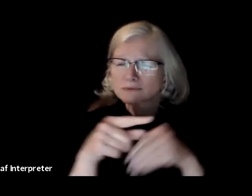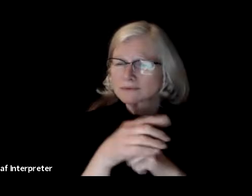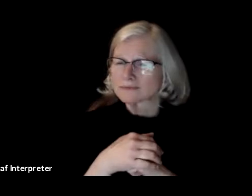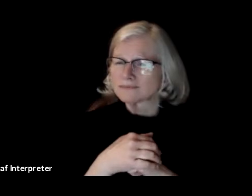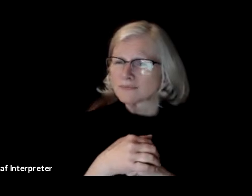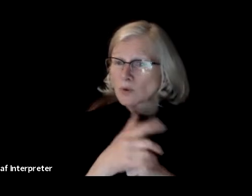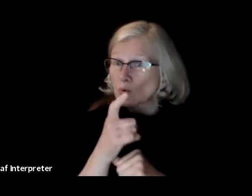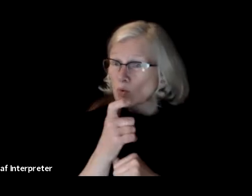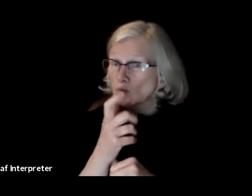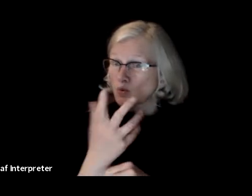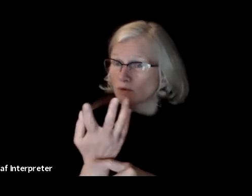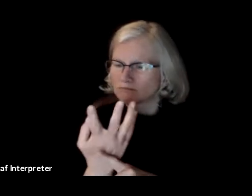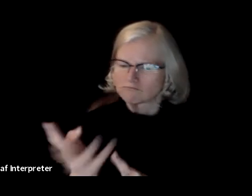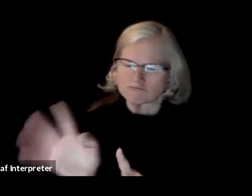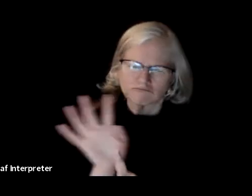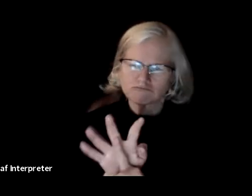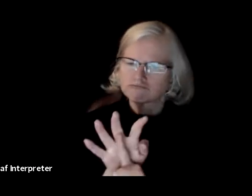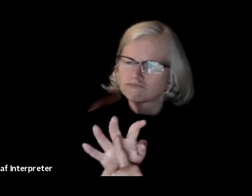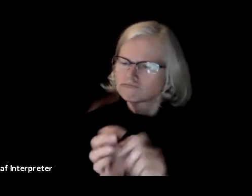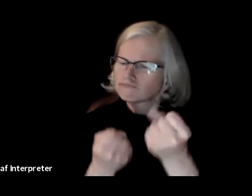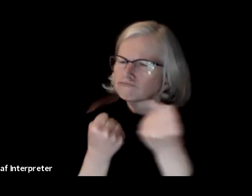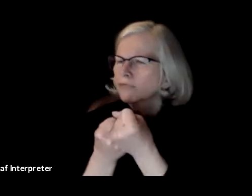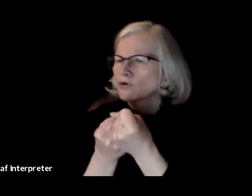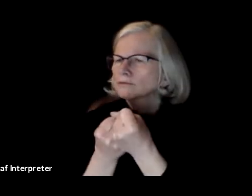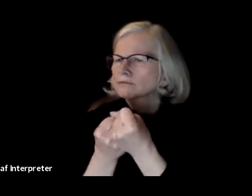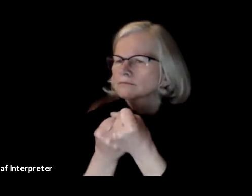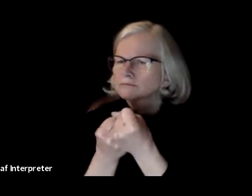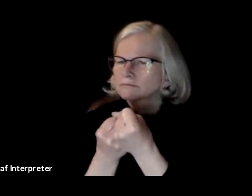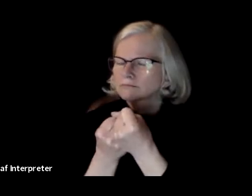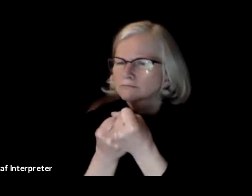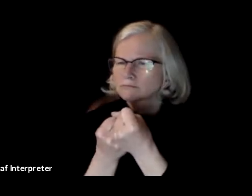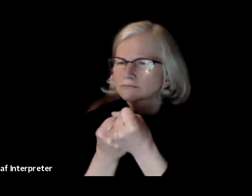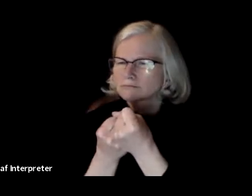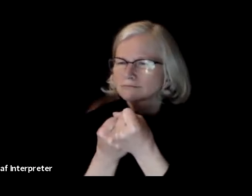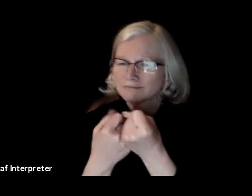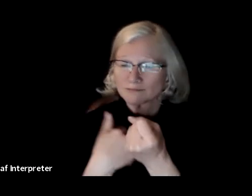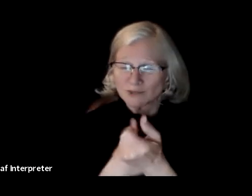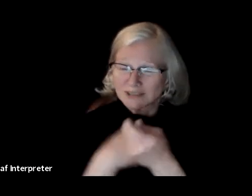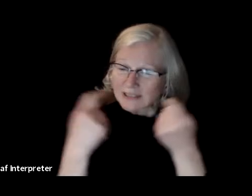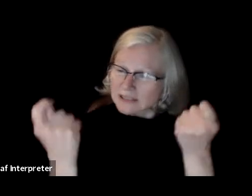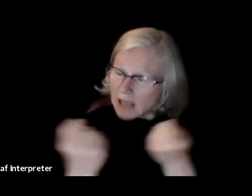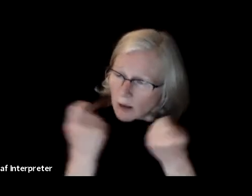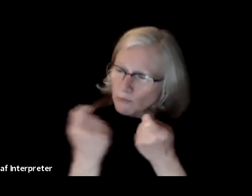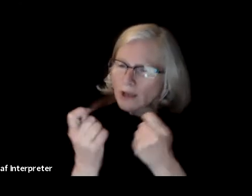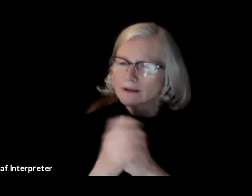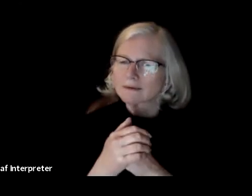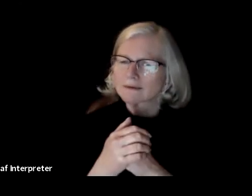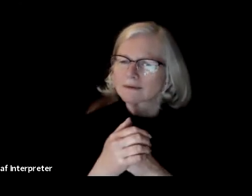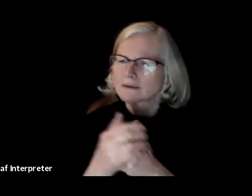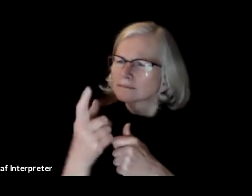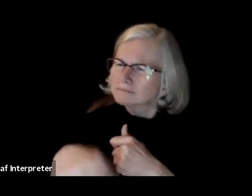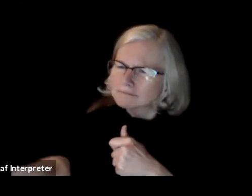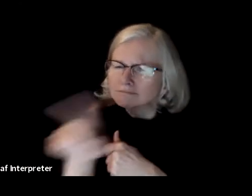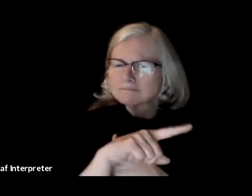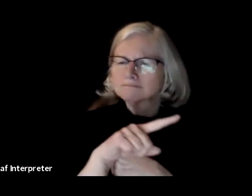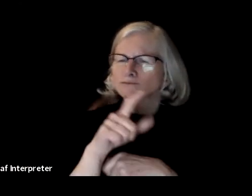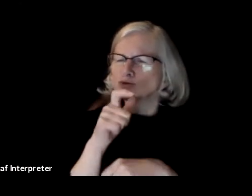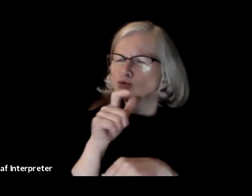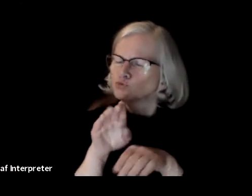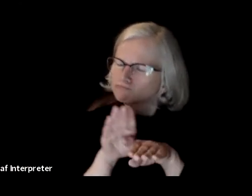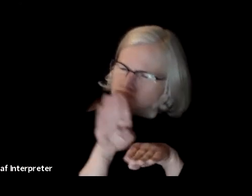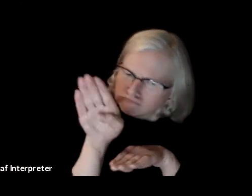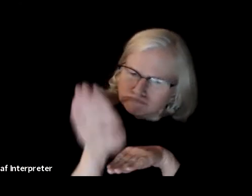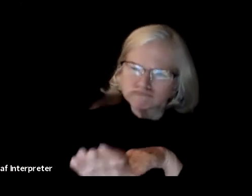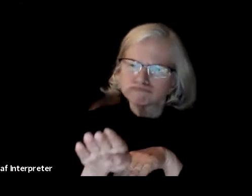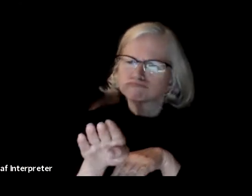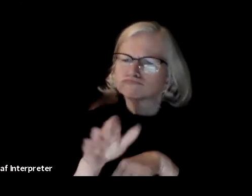wide-scale vaccination possible. And we celebrate everyone in our settings who have stepped forward to be vaccinated.